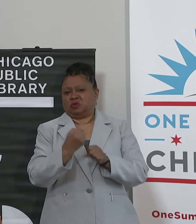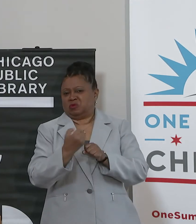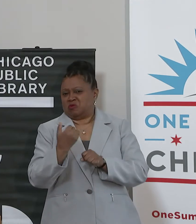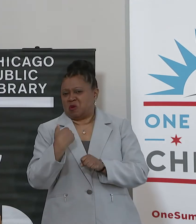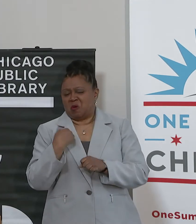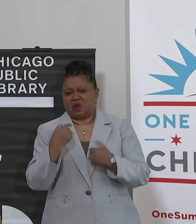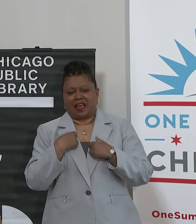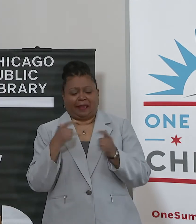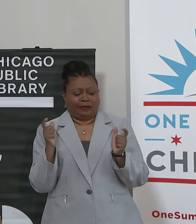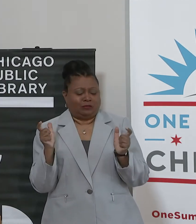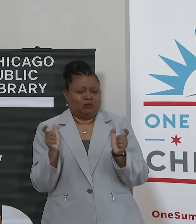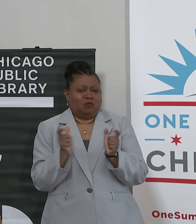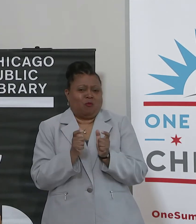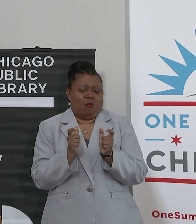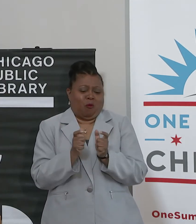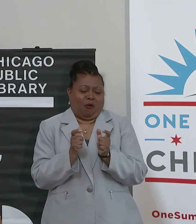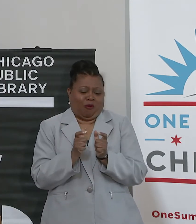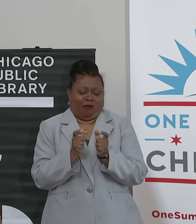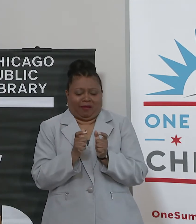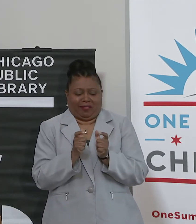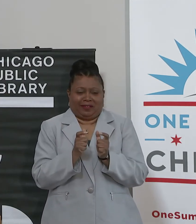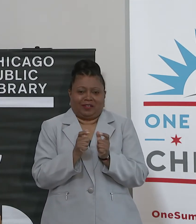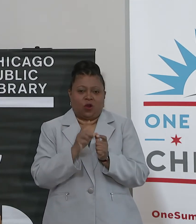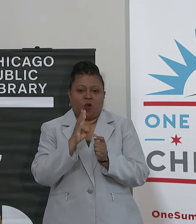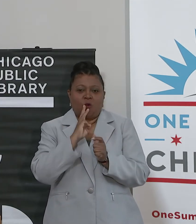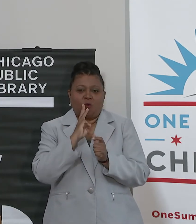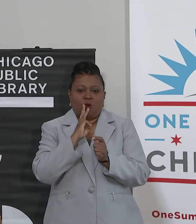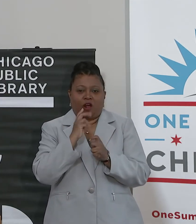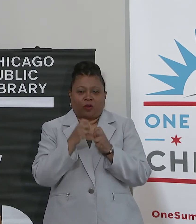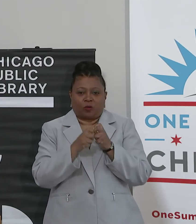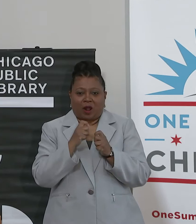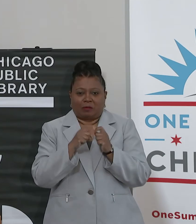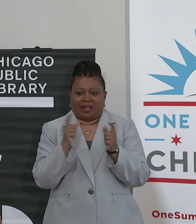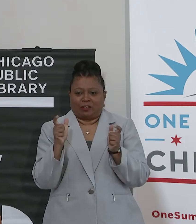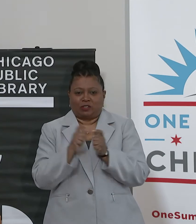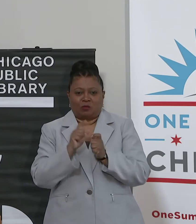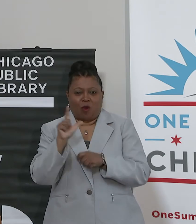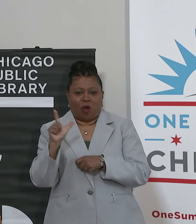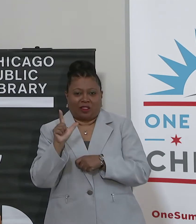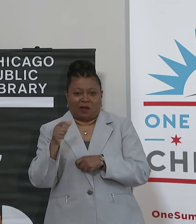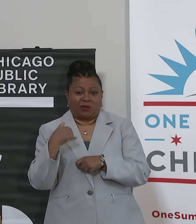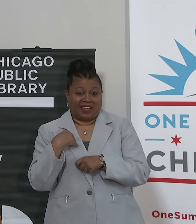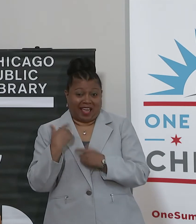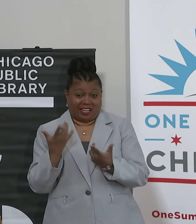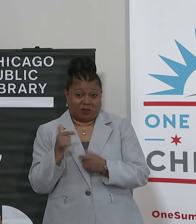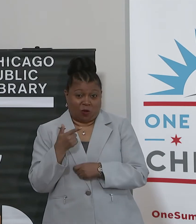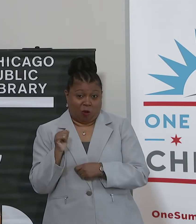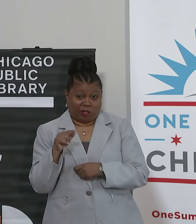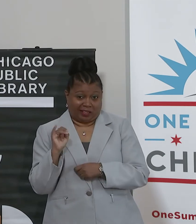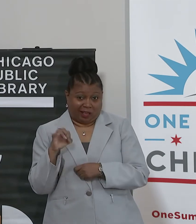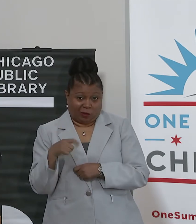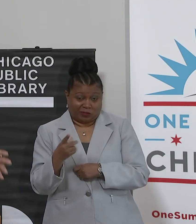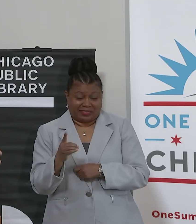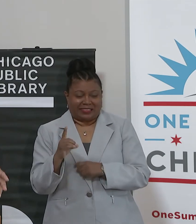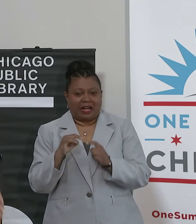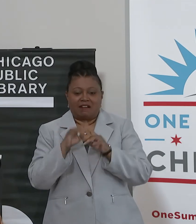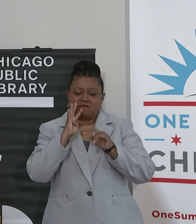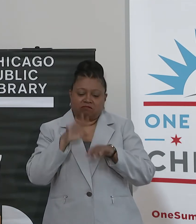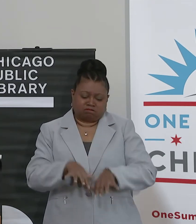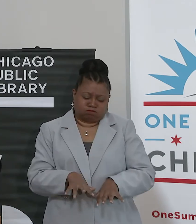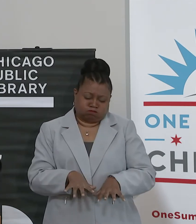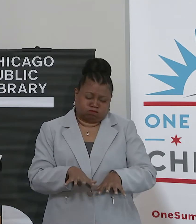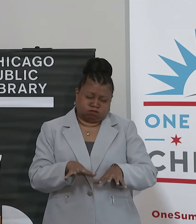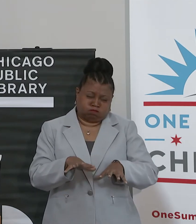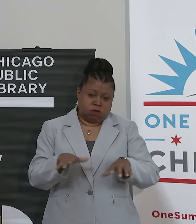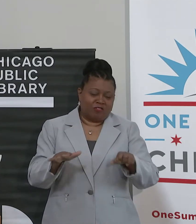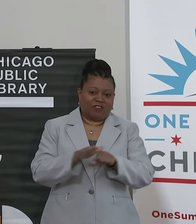we had a small water problem in a small library we had here at Altgeld. Flooded the entire